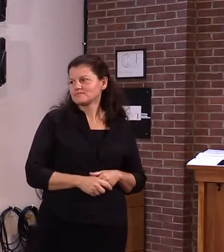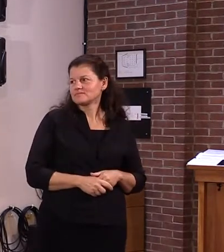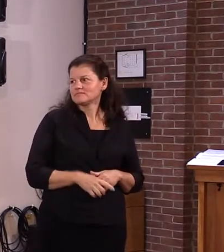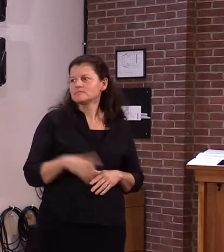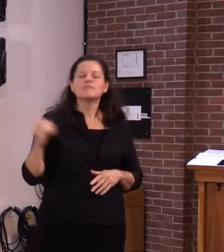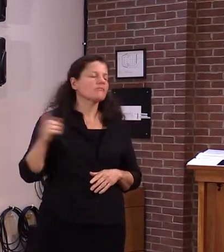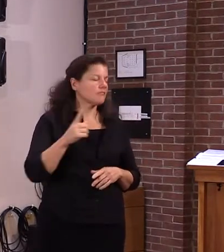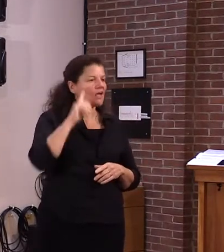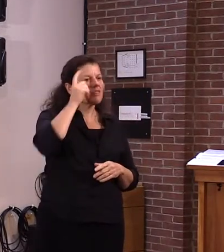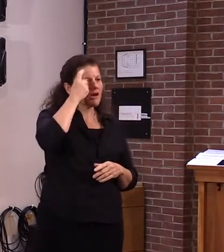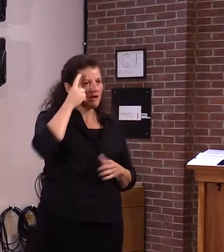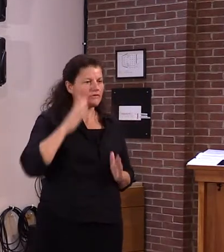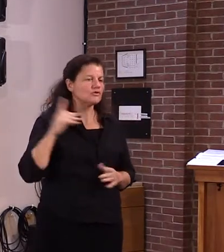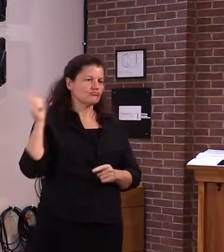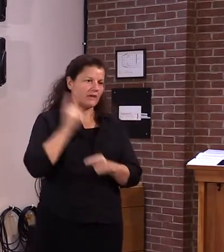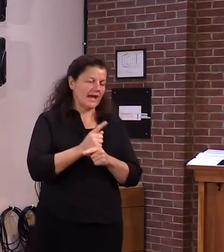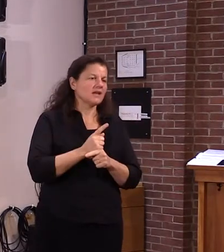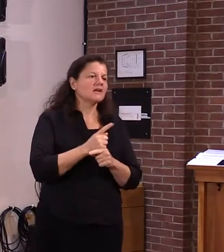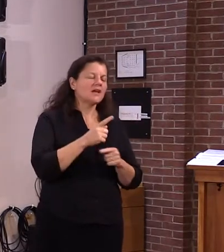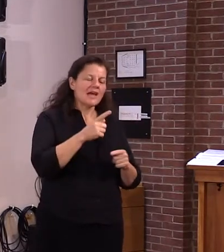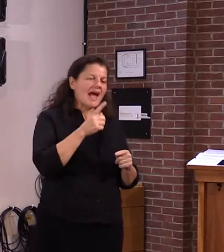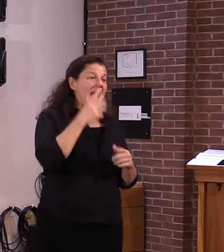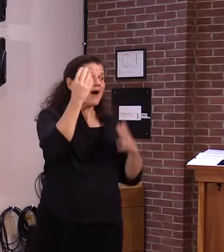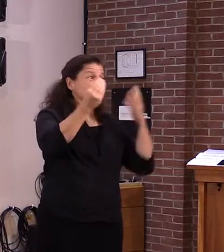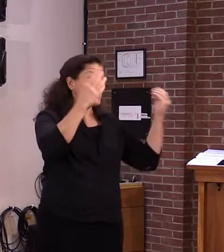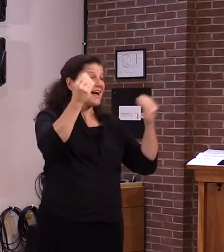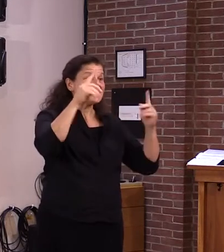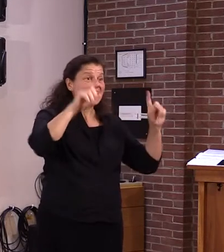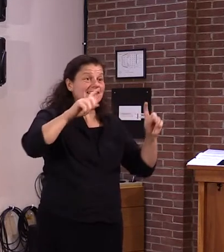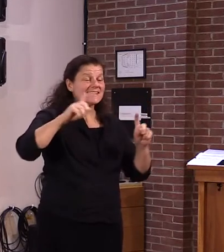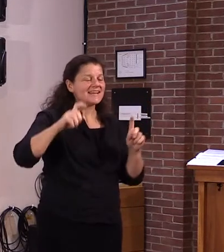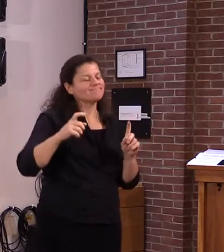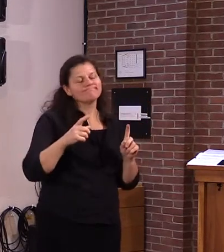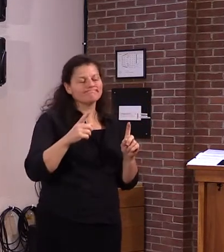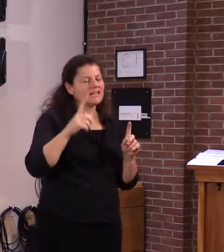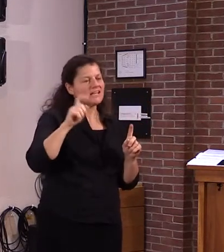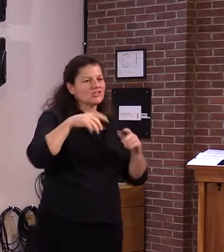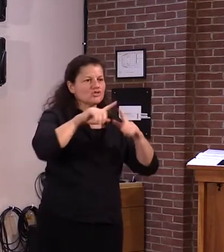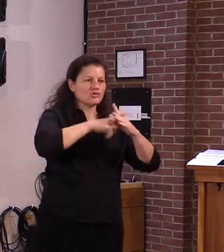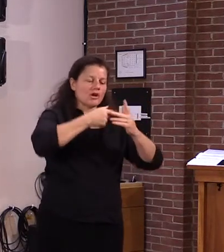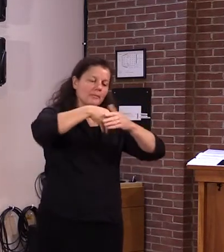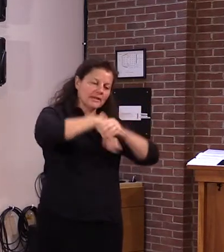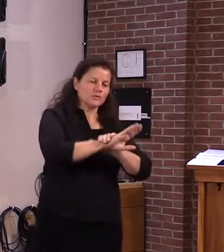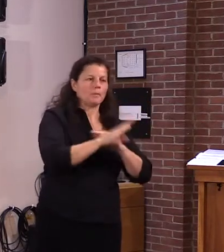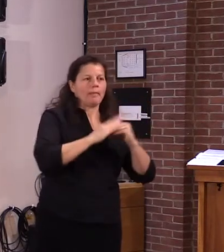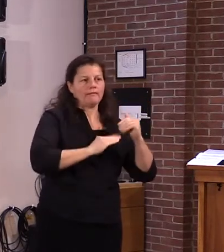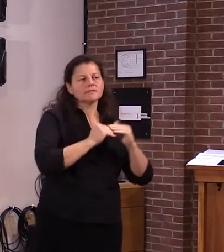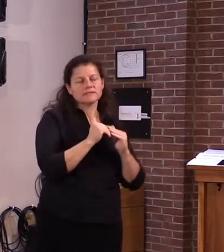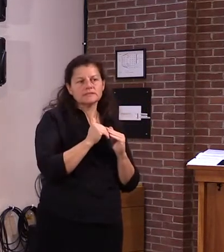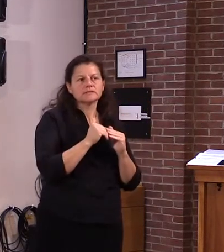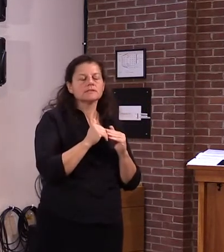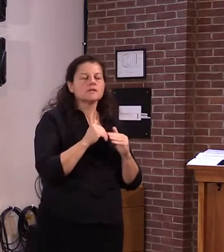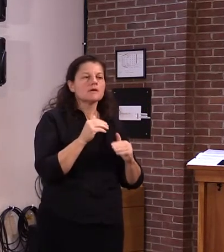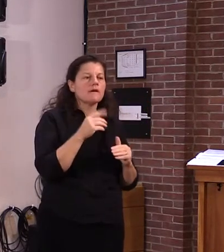The governor is absolutely correct. We're going to start bringing those facilities inside. For example,